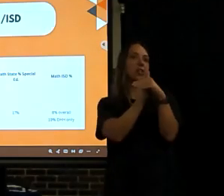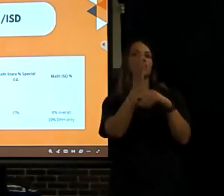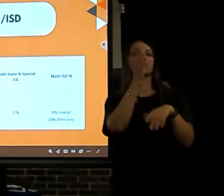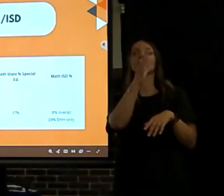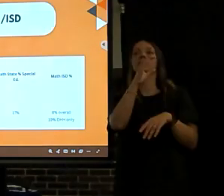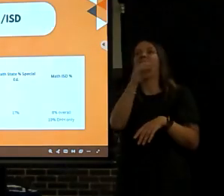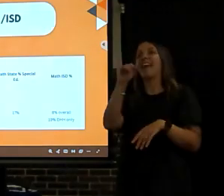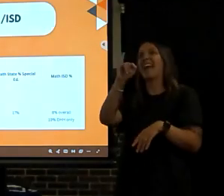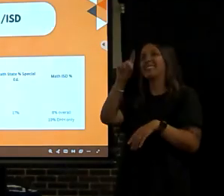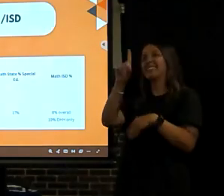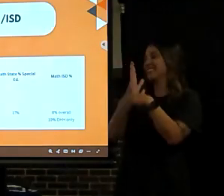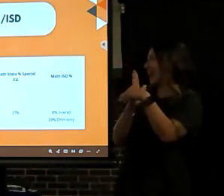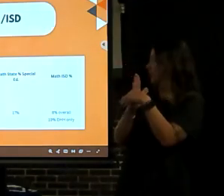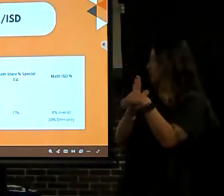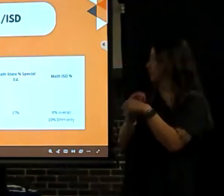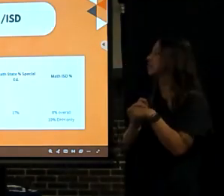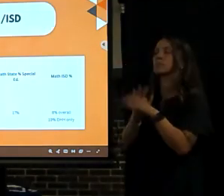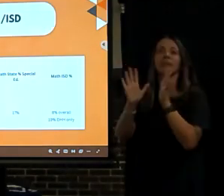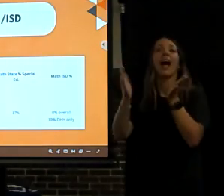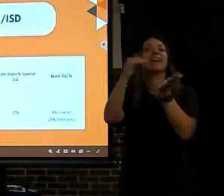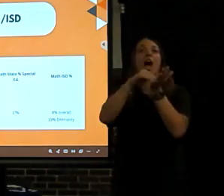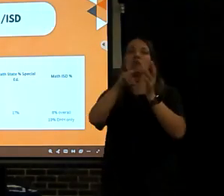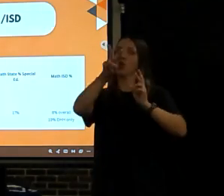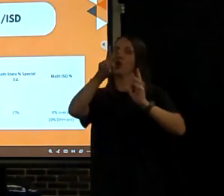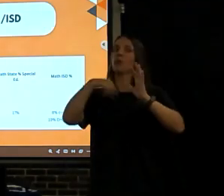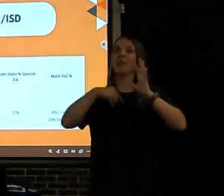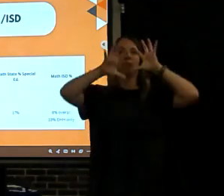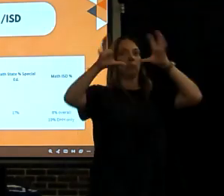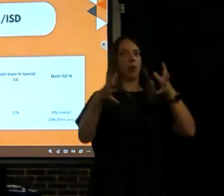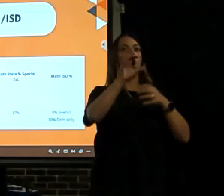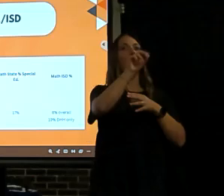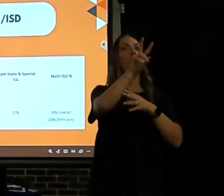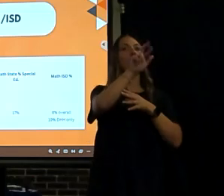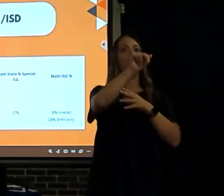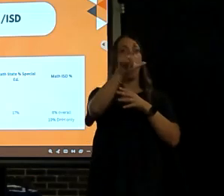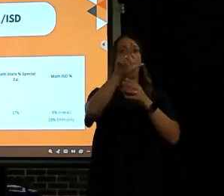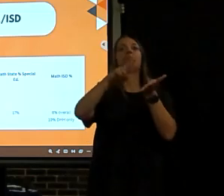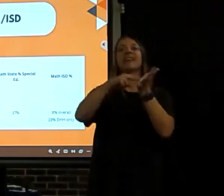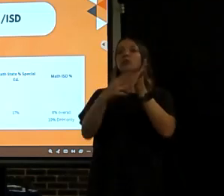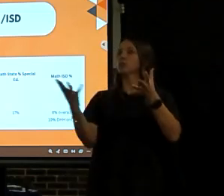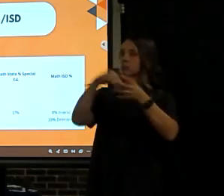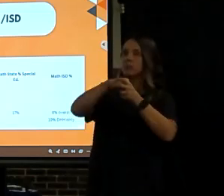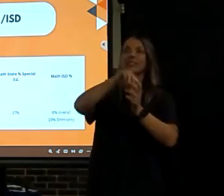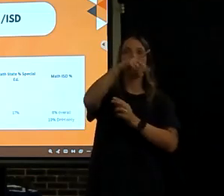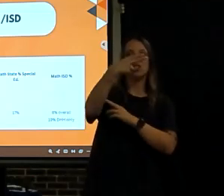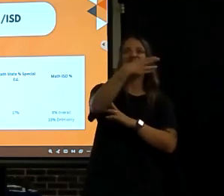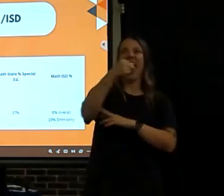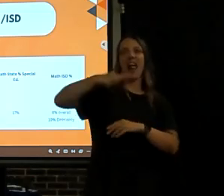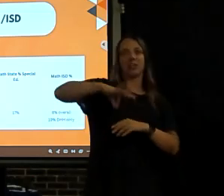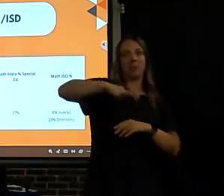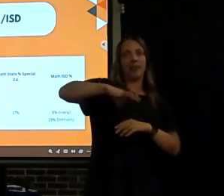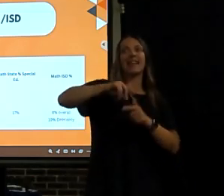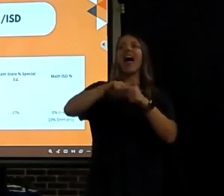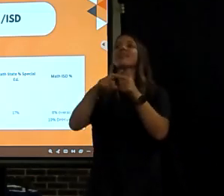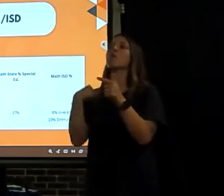This is the state average and ISD's average. Again, we have to look at the